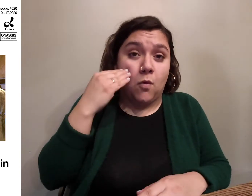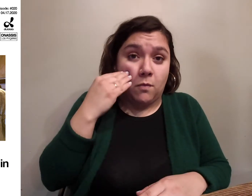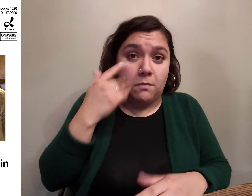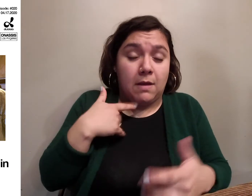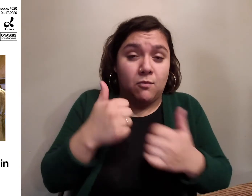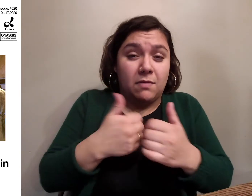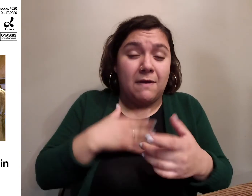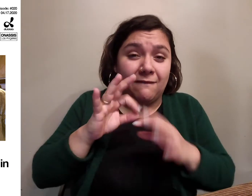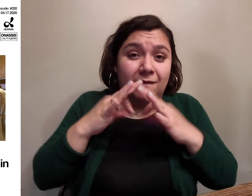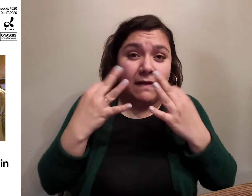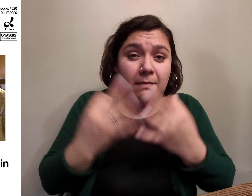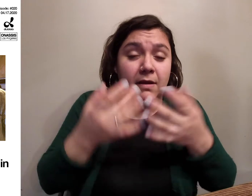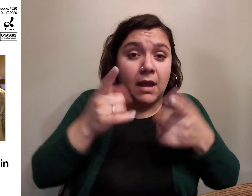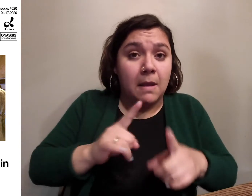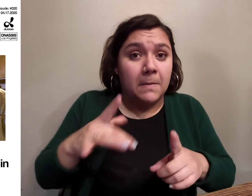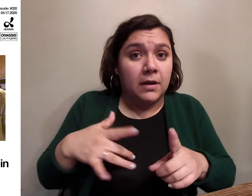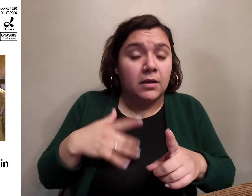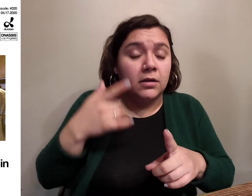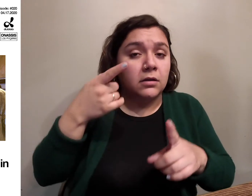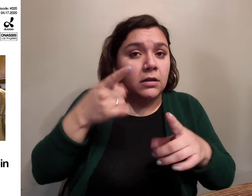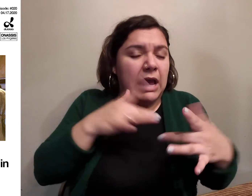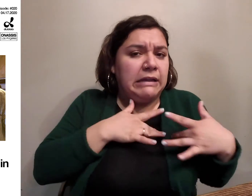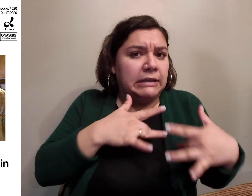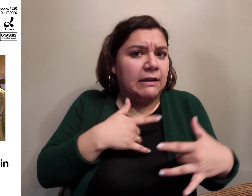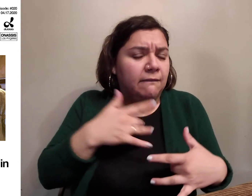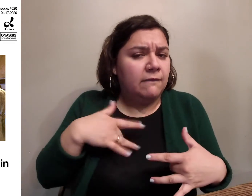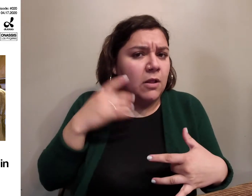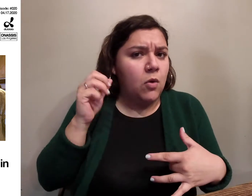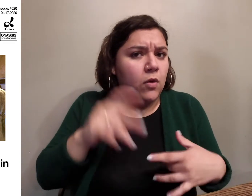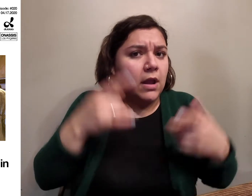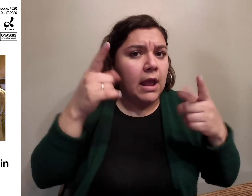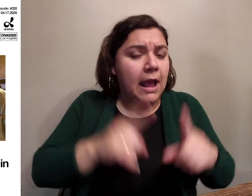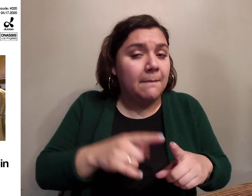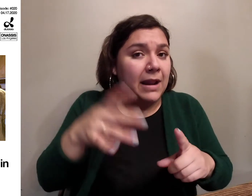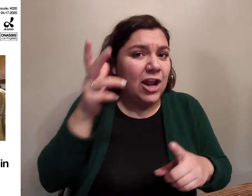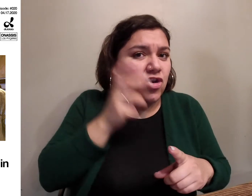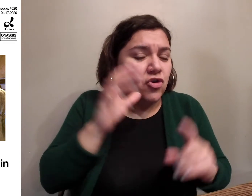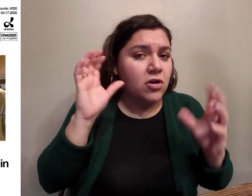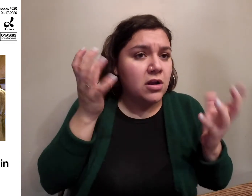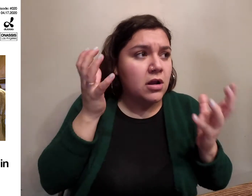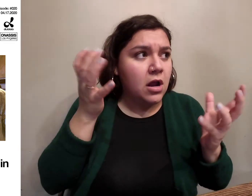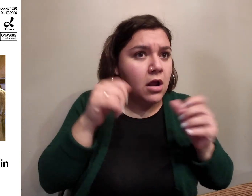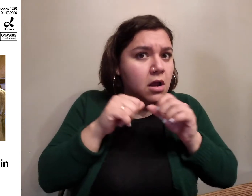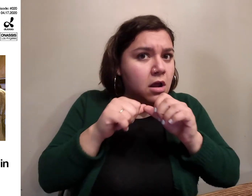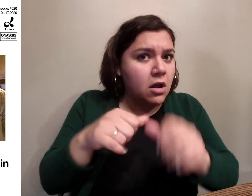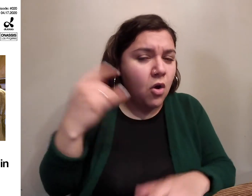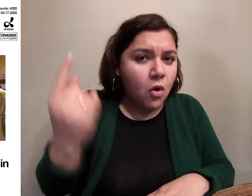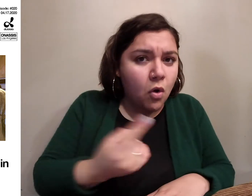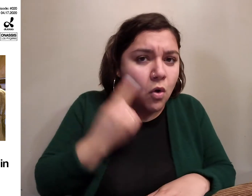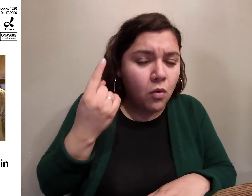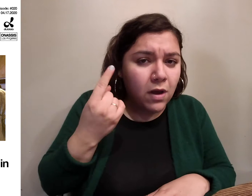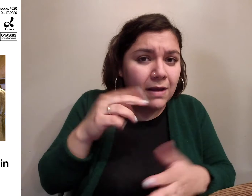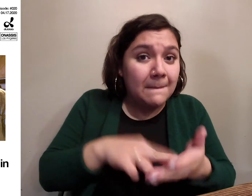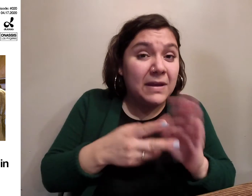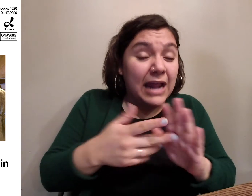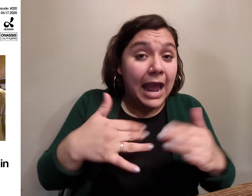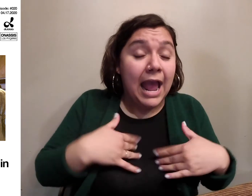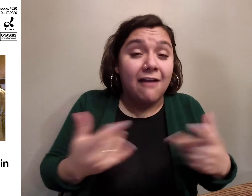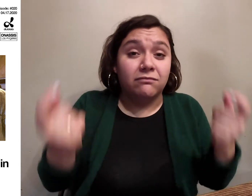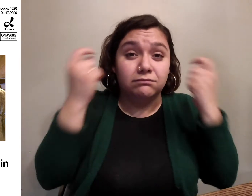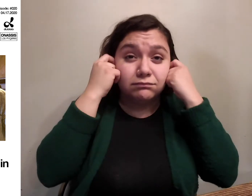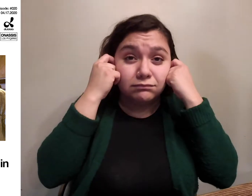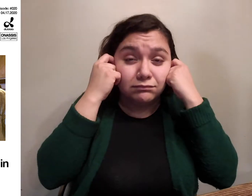feel physically well, but then the sirens never end. So I have earplugs in all the time because I found